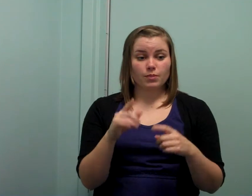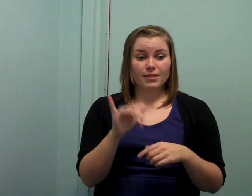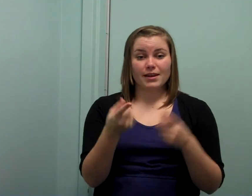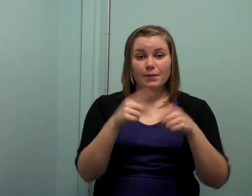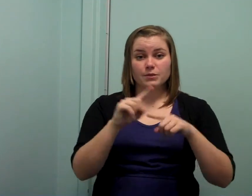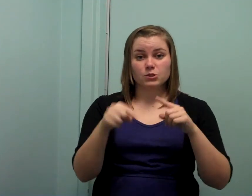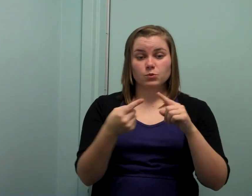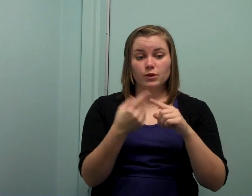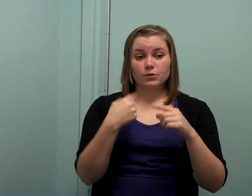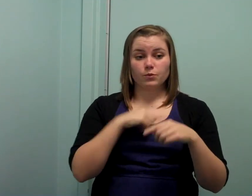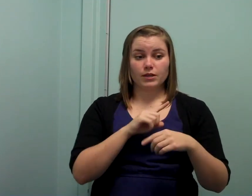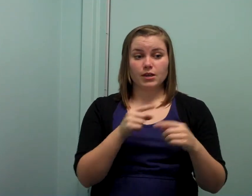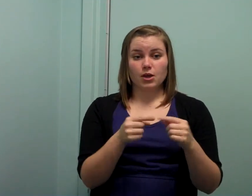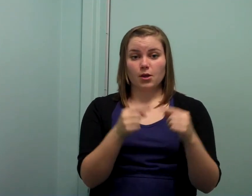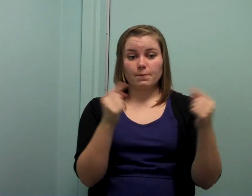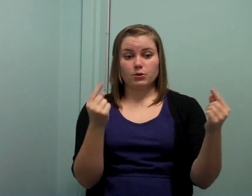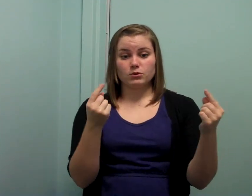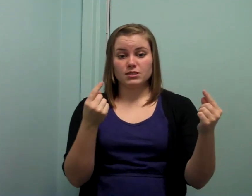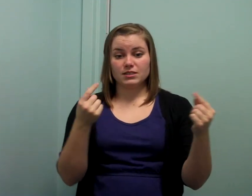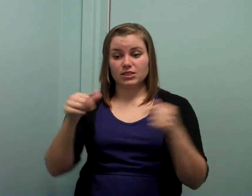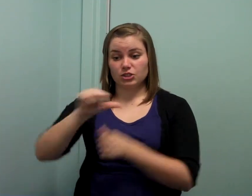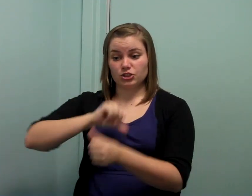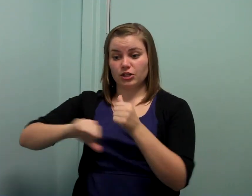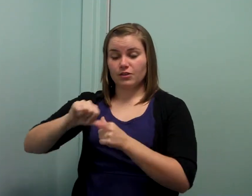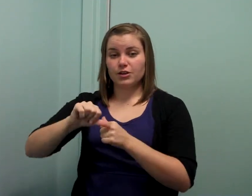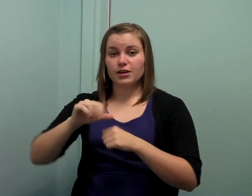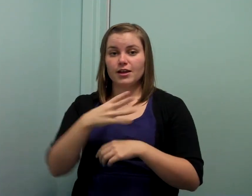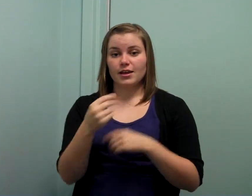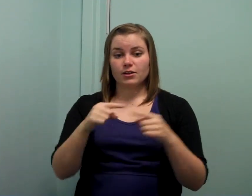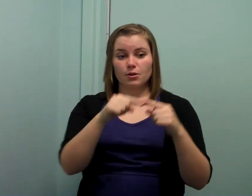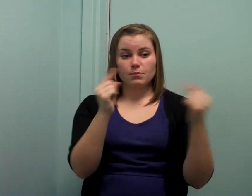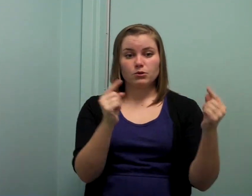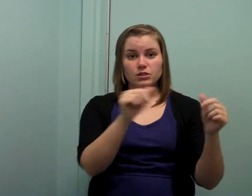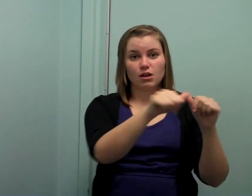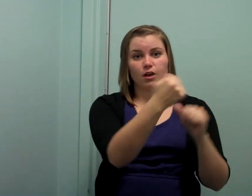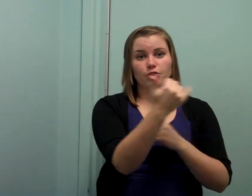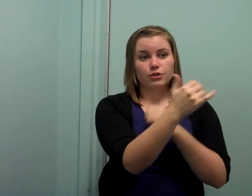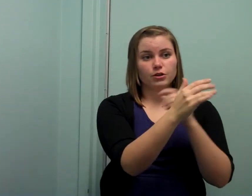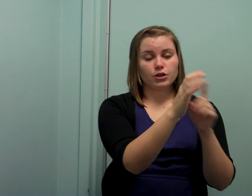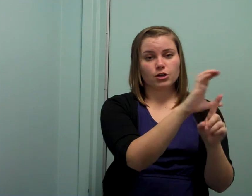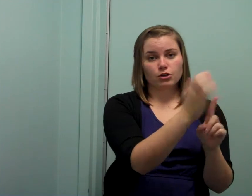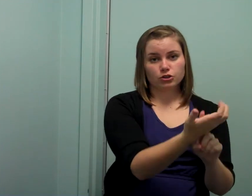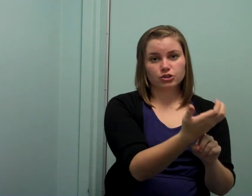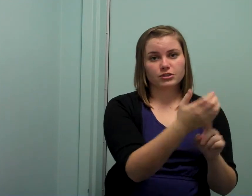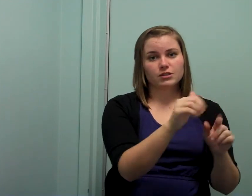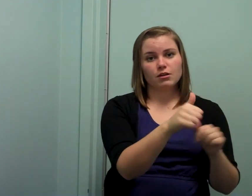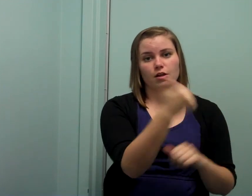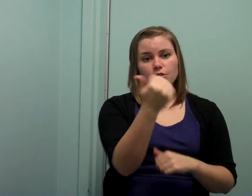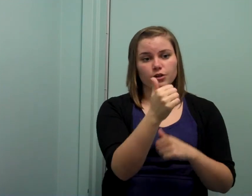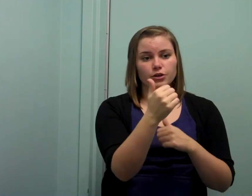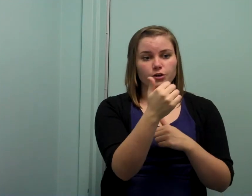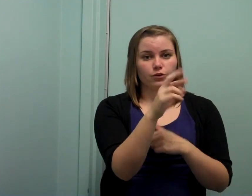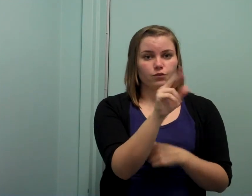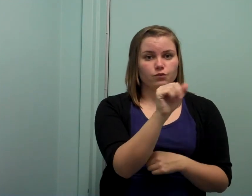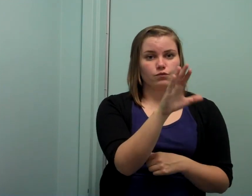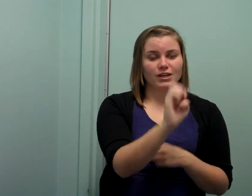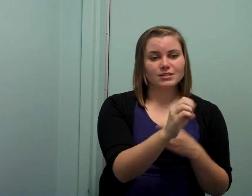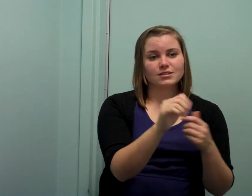and when we find ourselves opposing other peoples, other cultures, other races and religions.